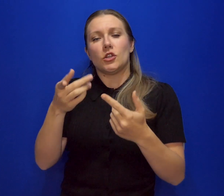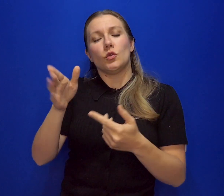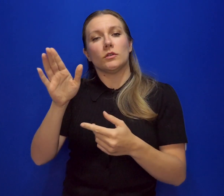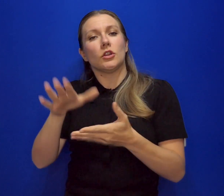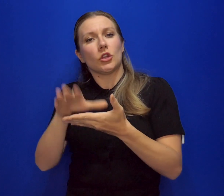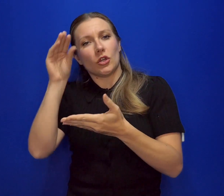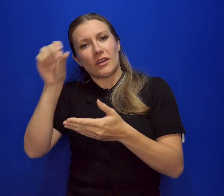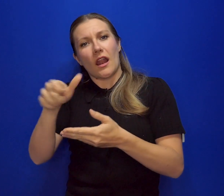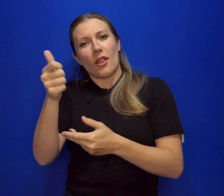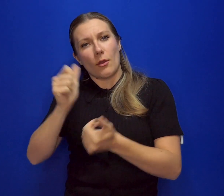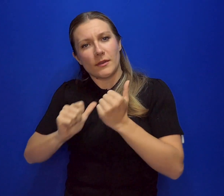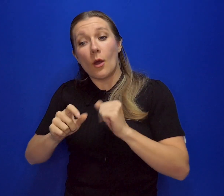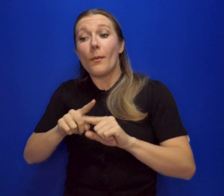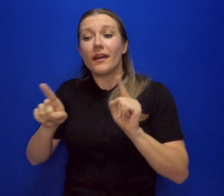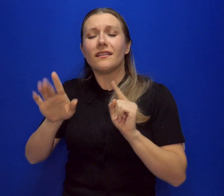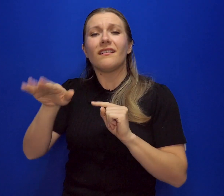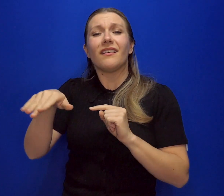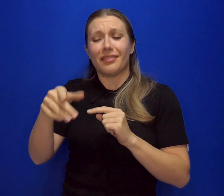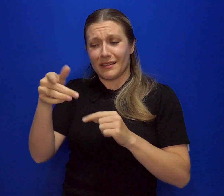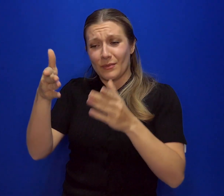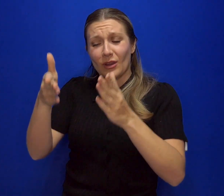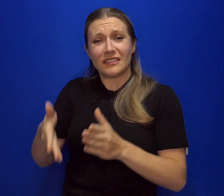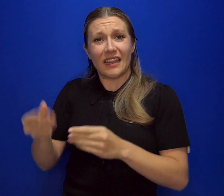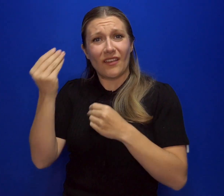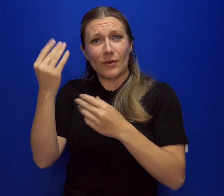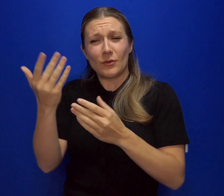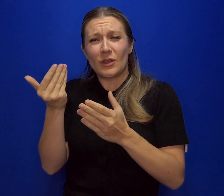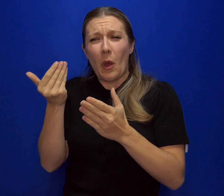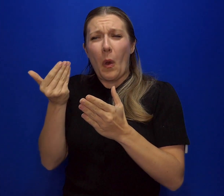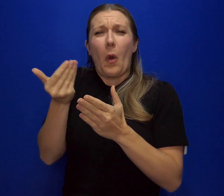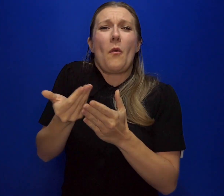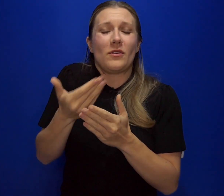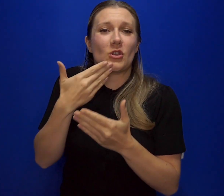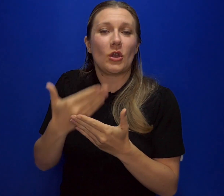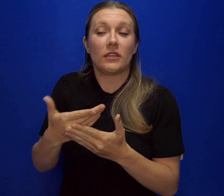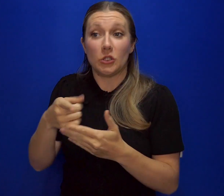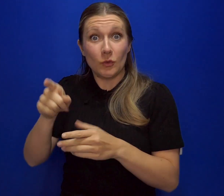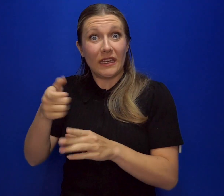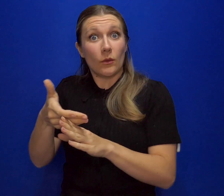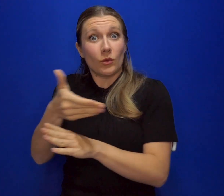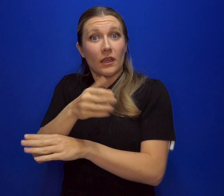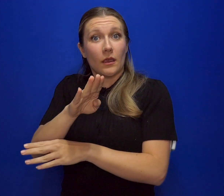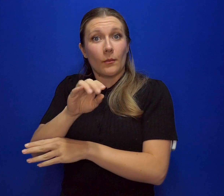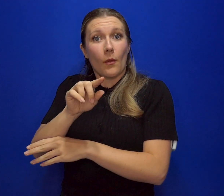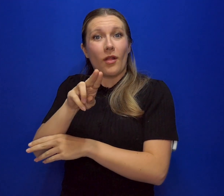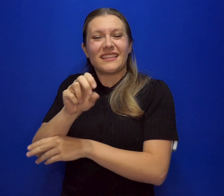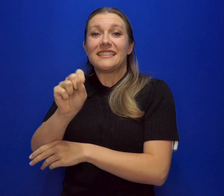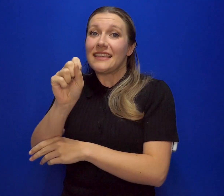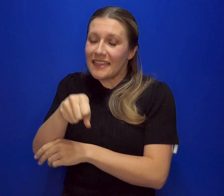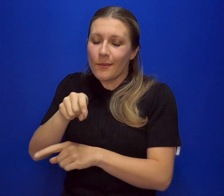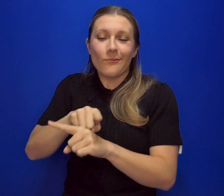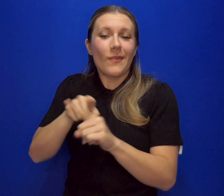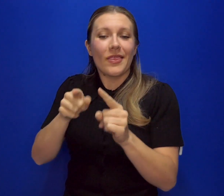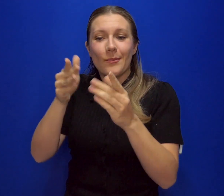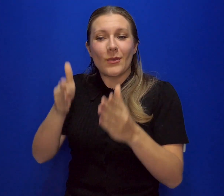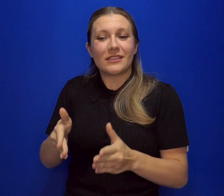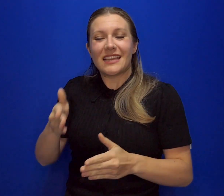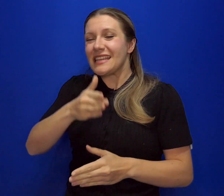other episodes. But this person, the information they got was almost good. Like, you need to pre-bolus. But the person never in